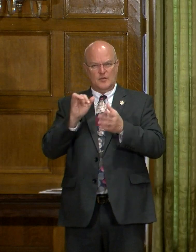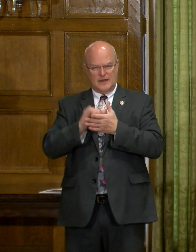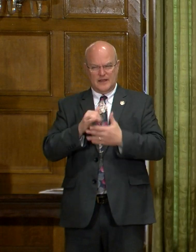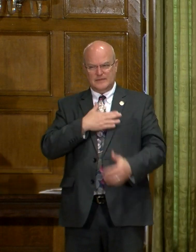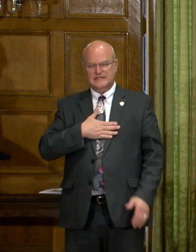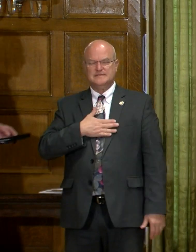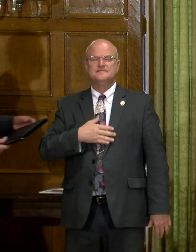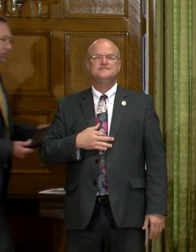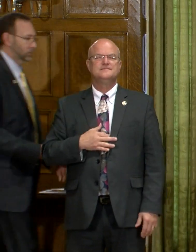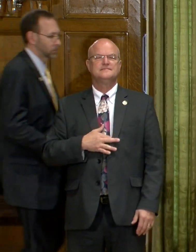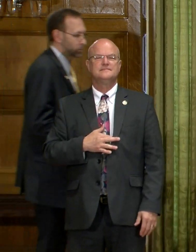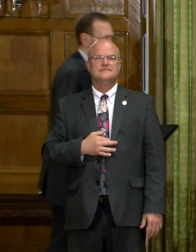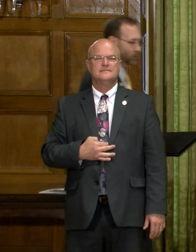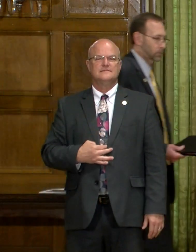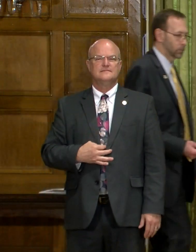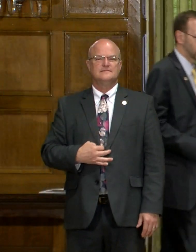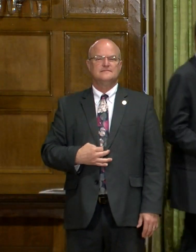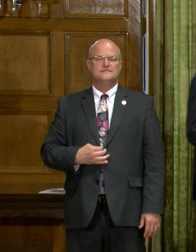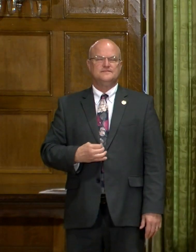that.